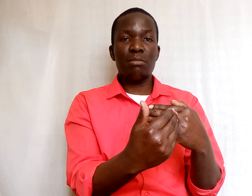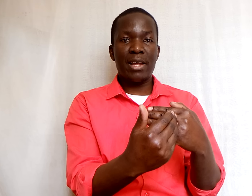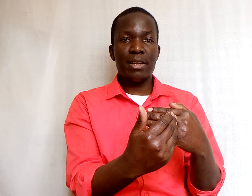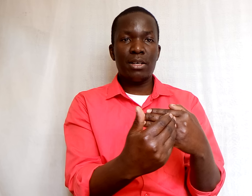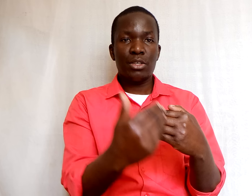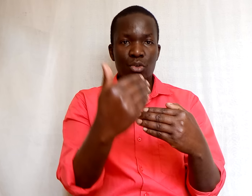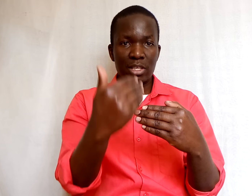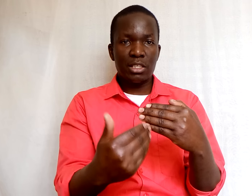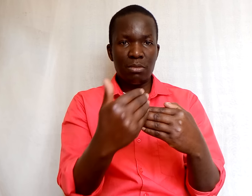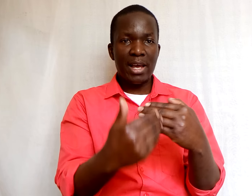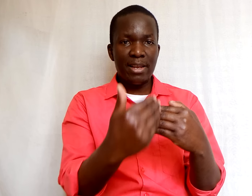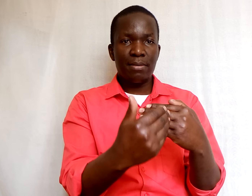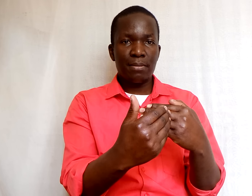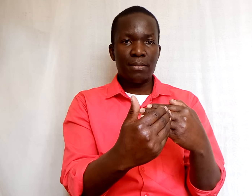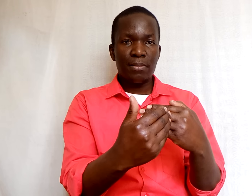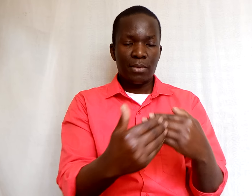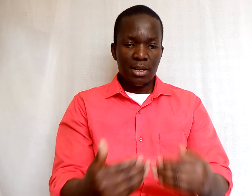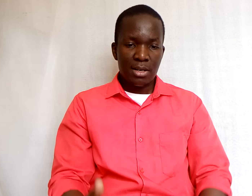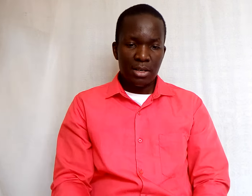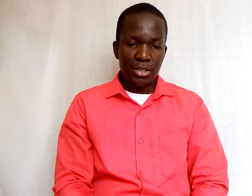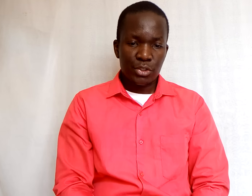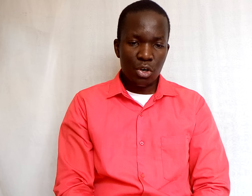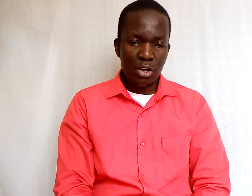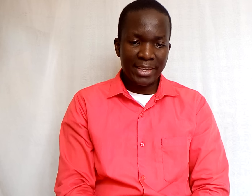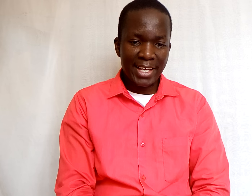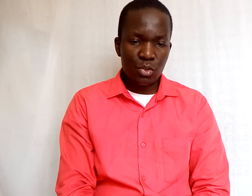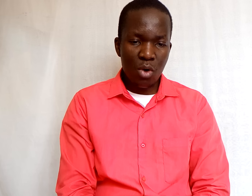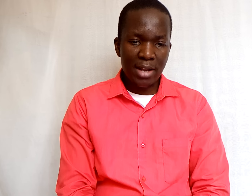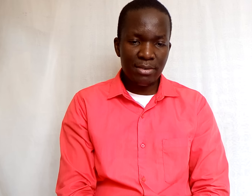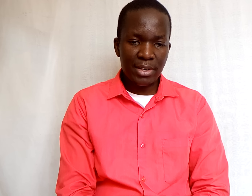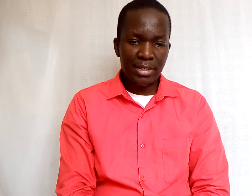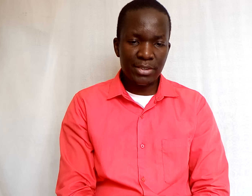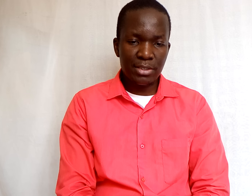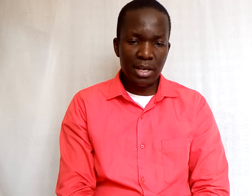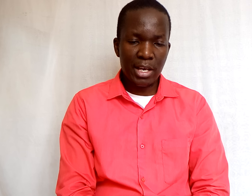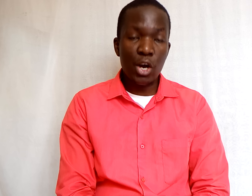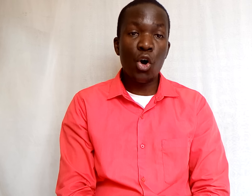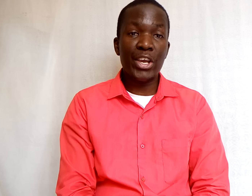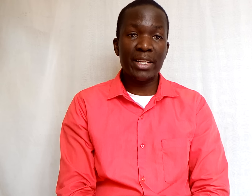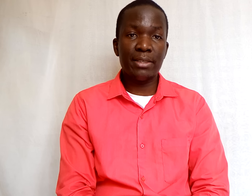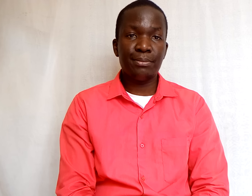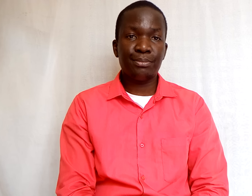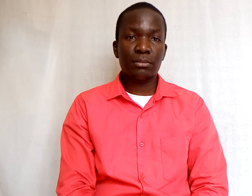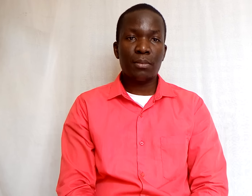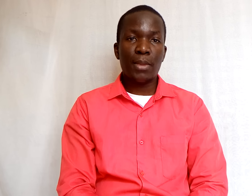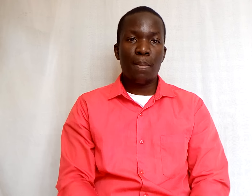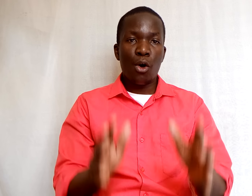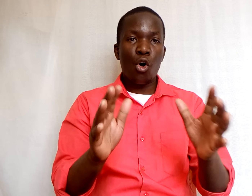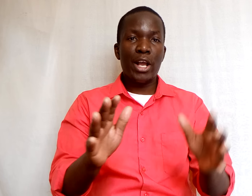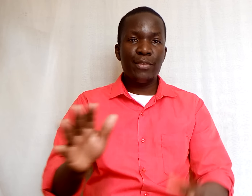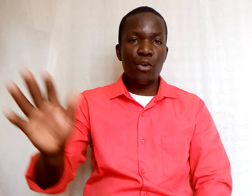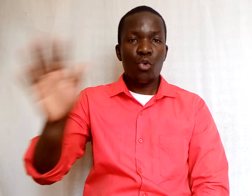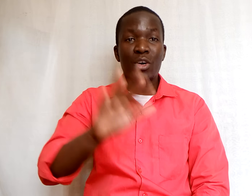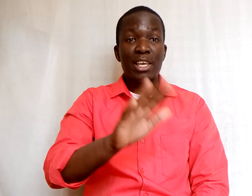bread. So this is bread. So next one is oil for cooking